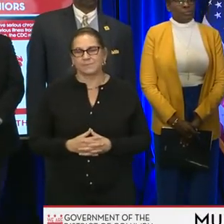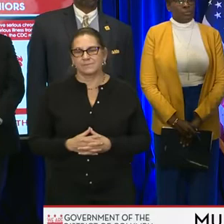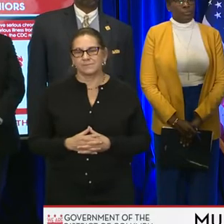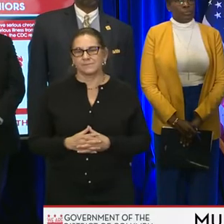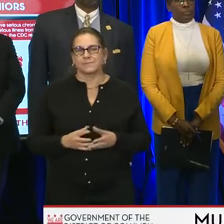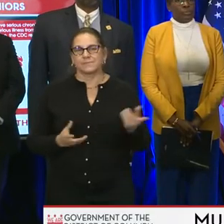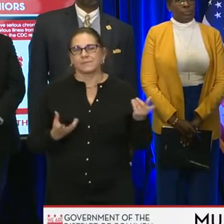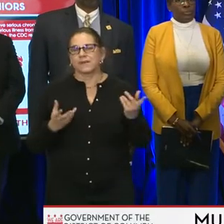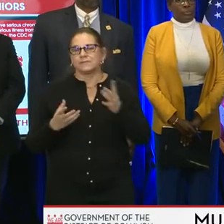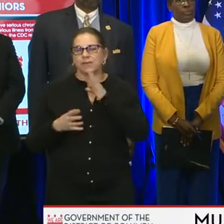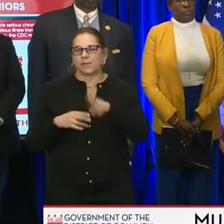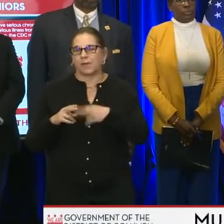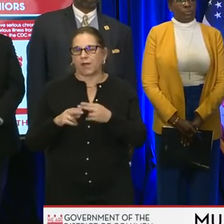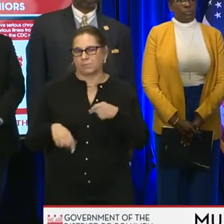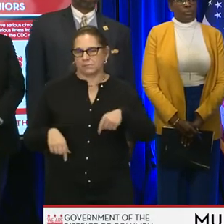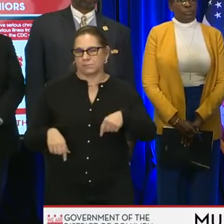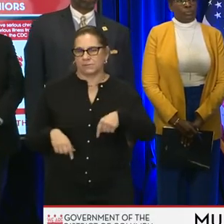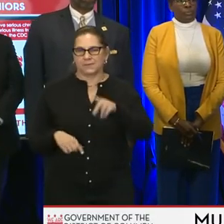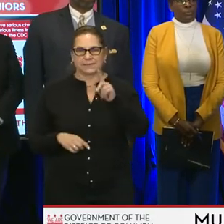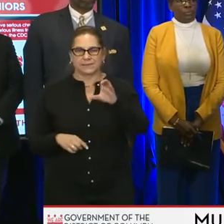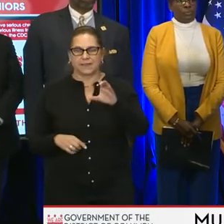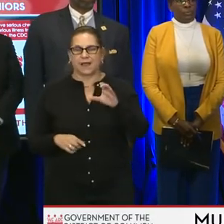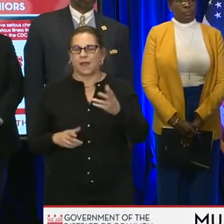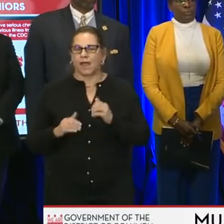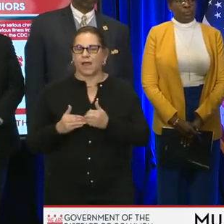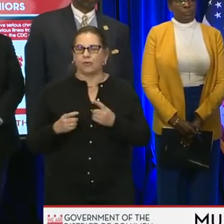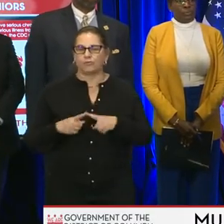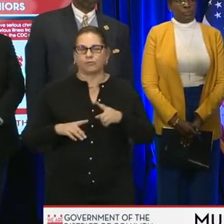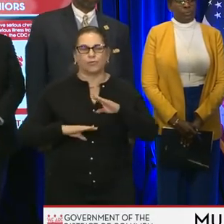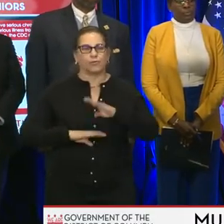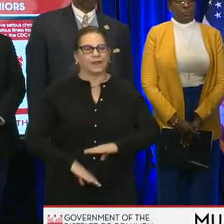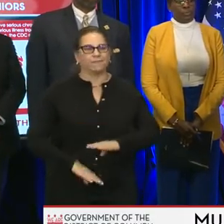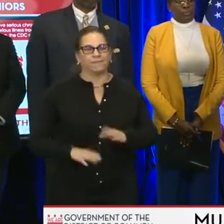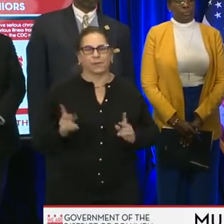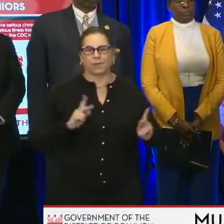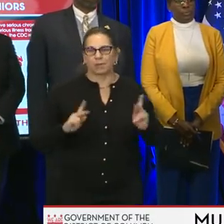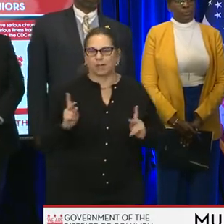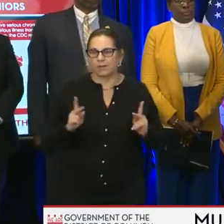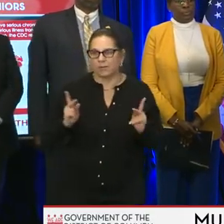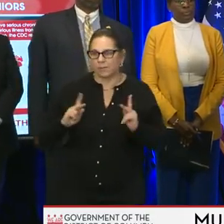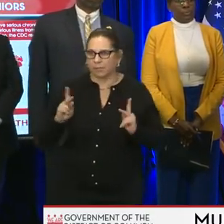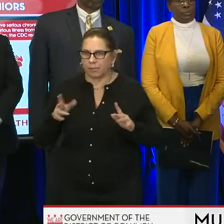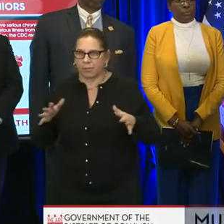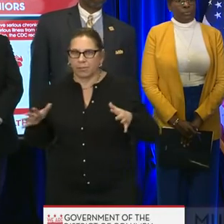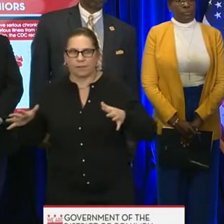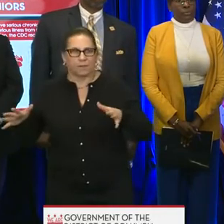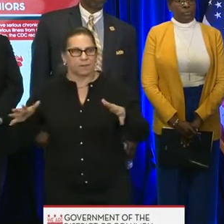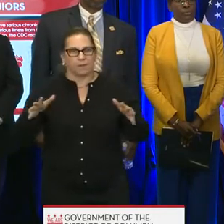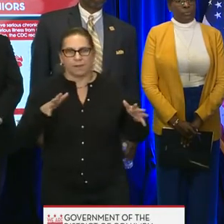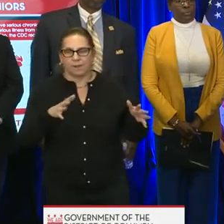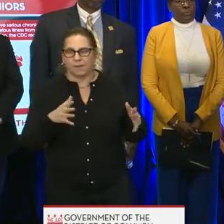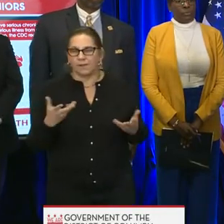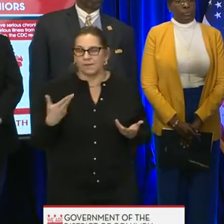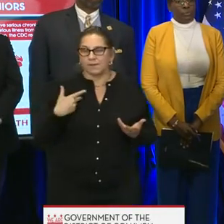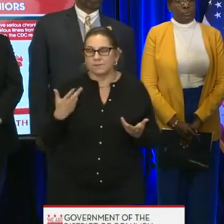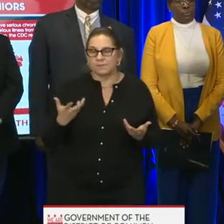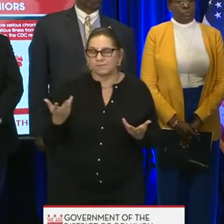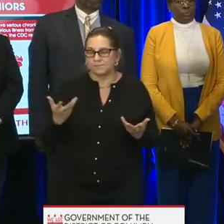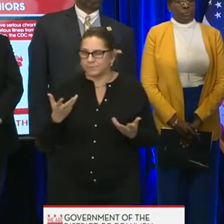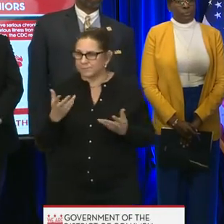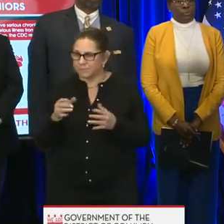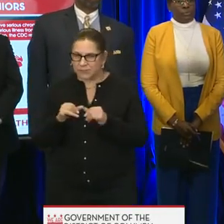the relief that would be needed. We recognize that the containment measures that we're putting in place are having a